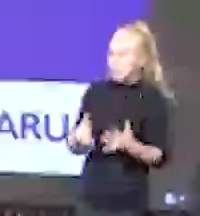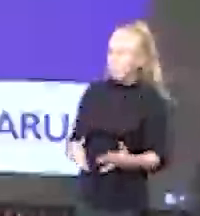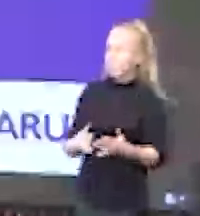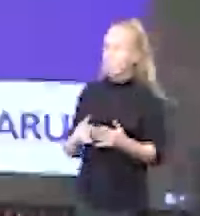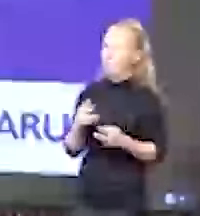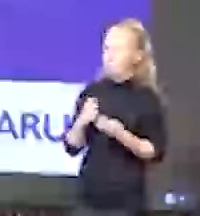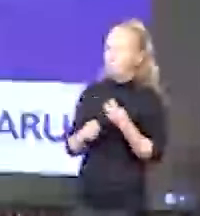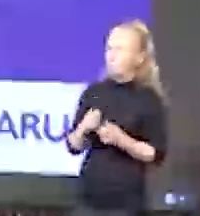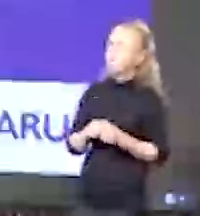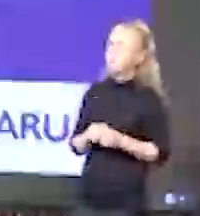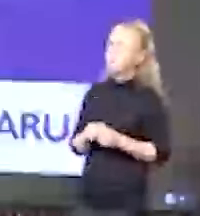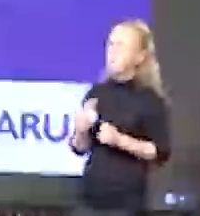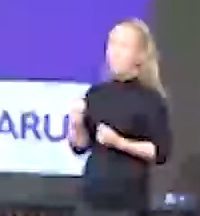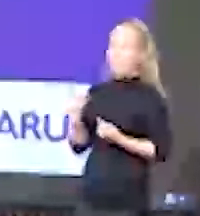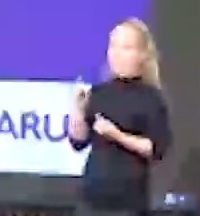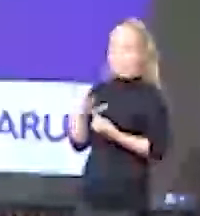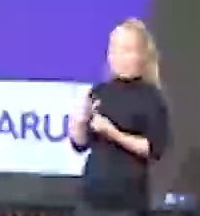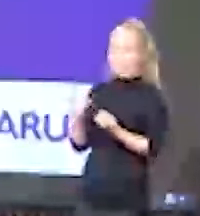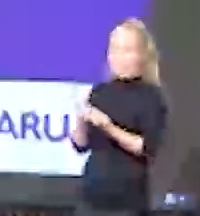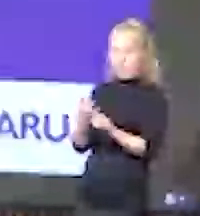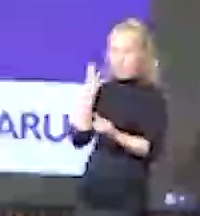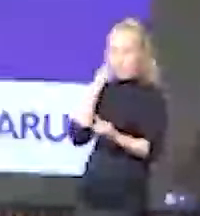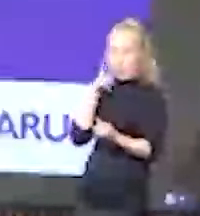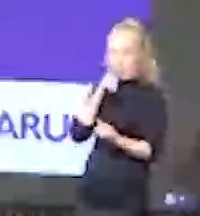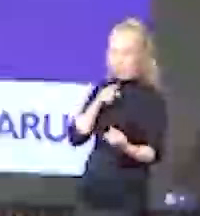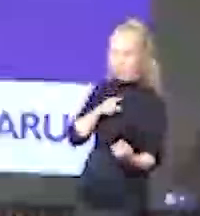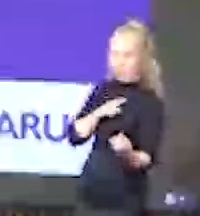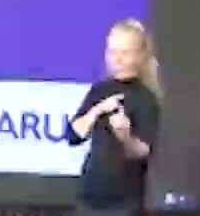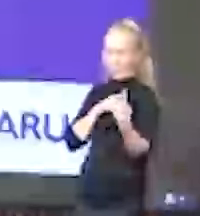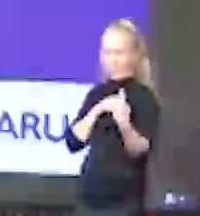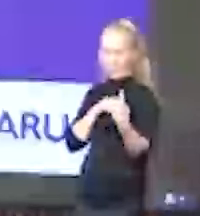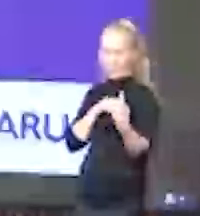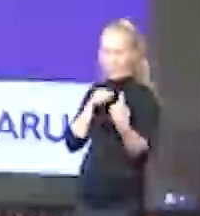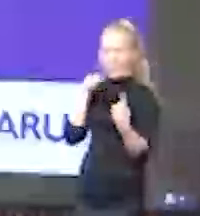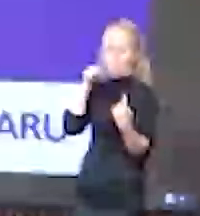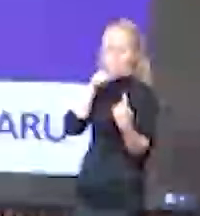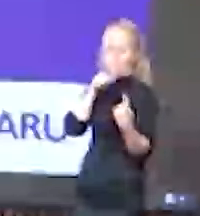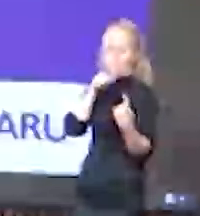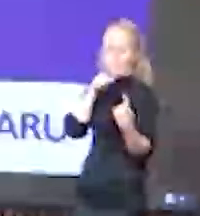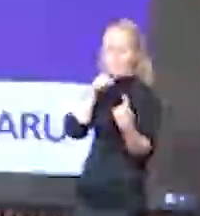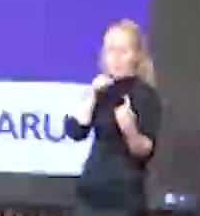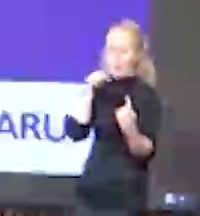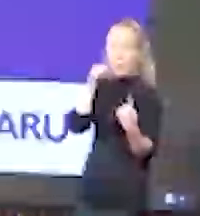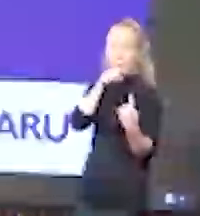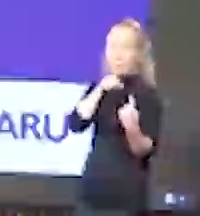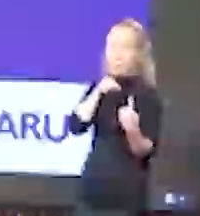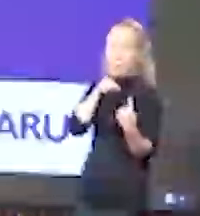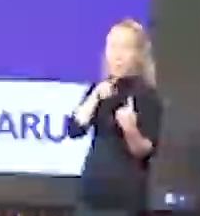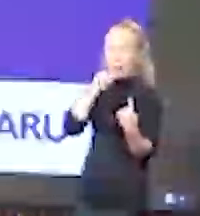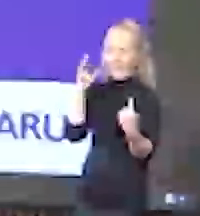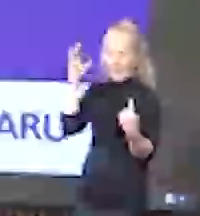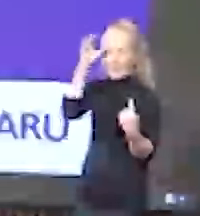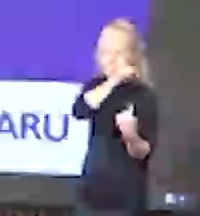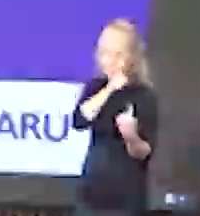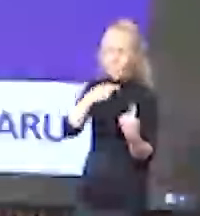really important things when you're going and talking is that you just can't assume that the politician you're talking to has got as